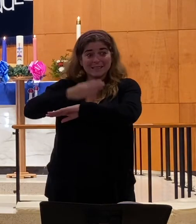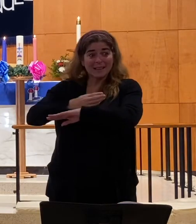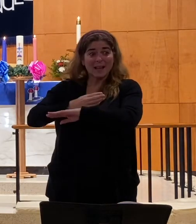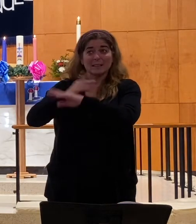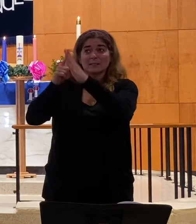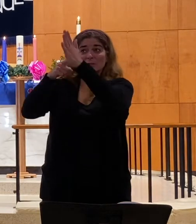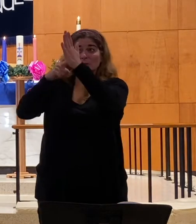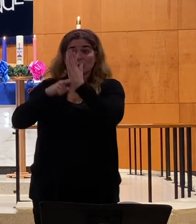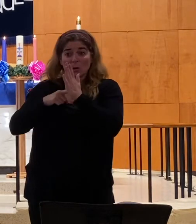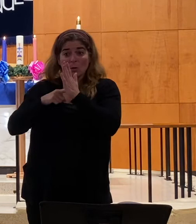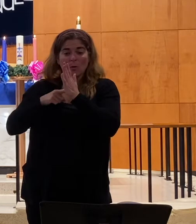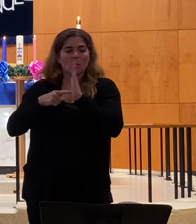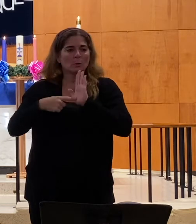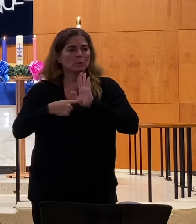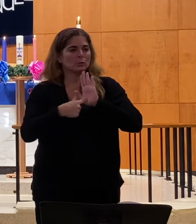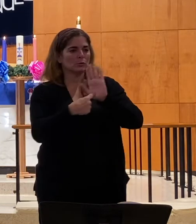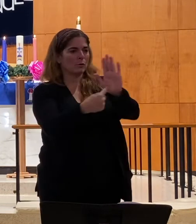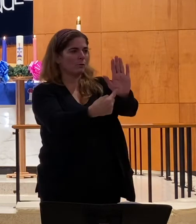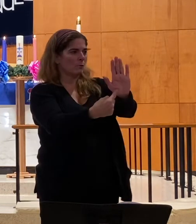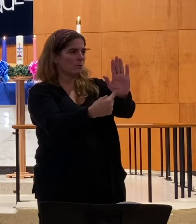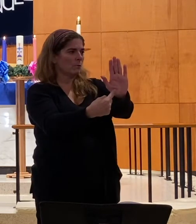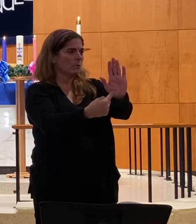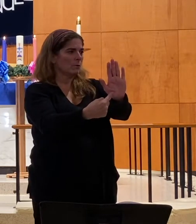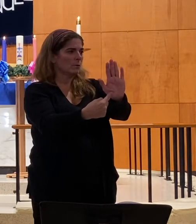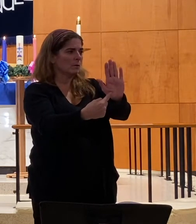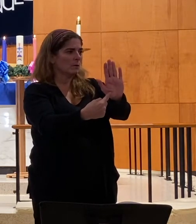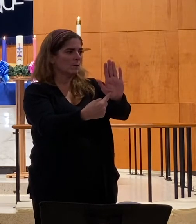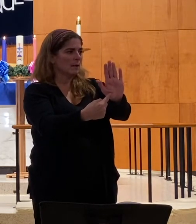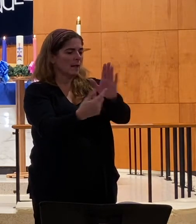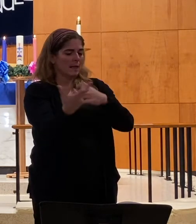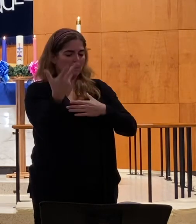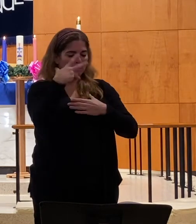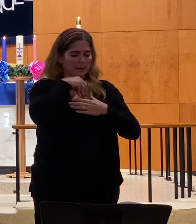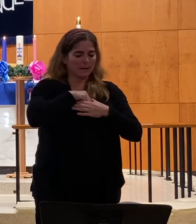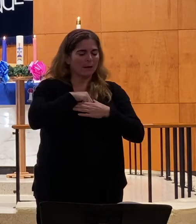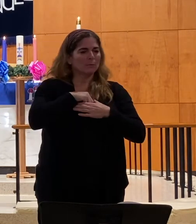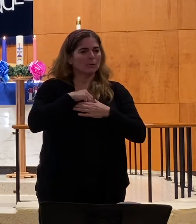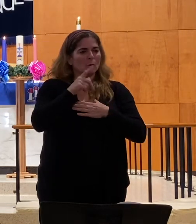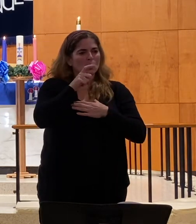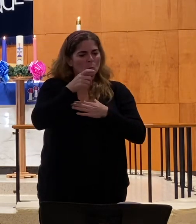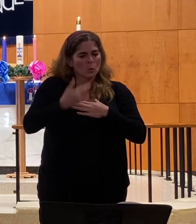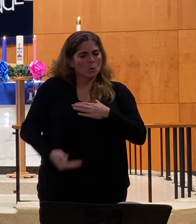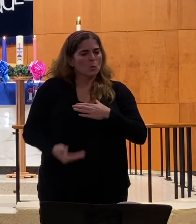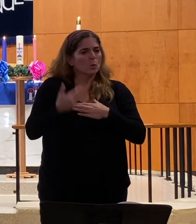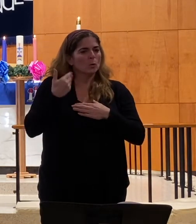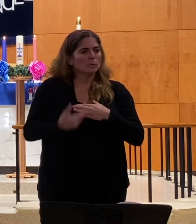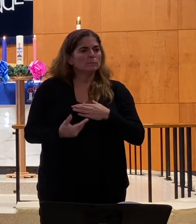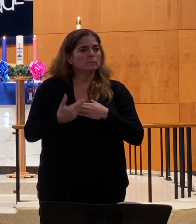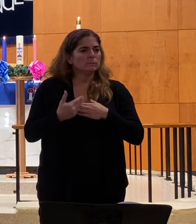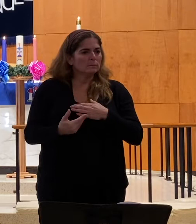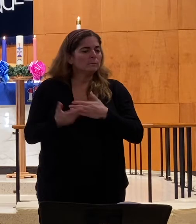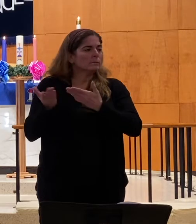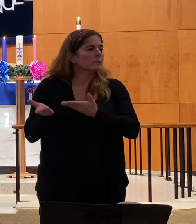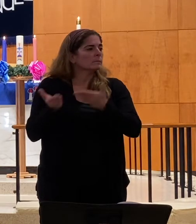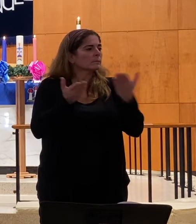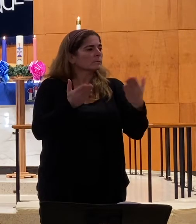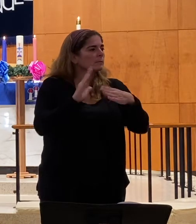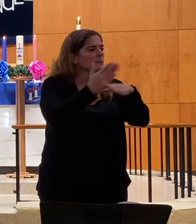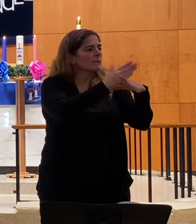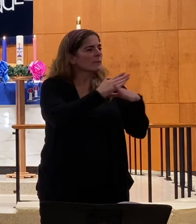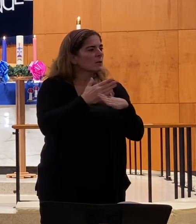light, we will embody the light and become those who bring good news to the